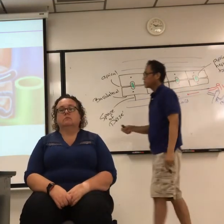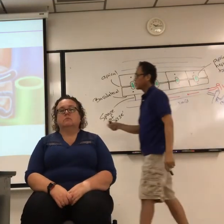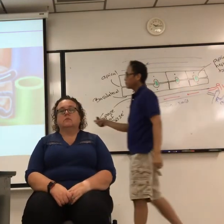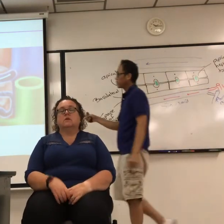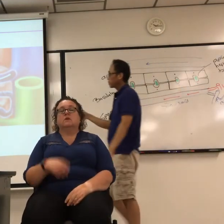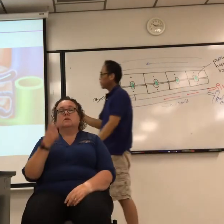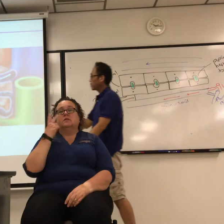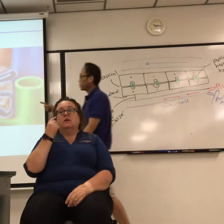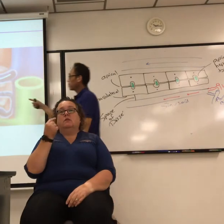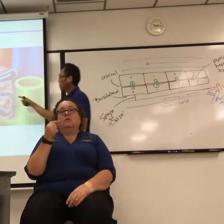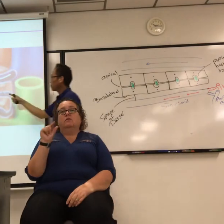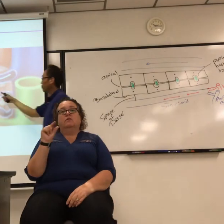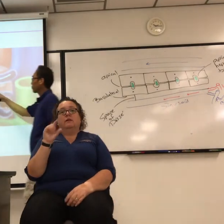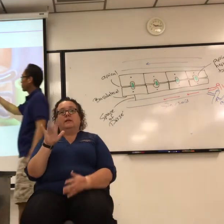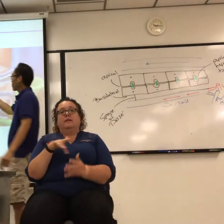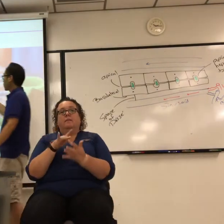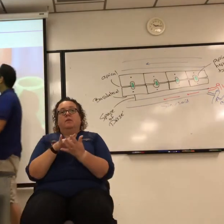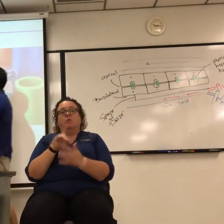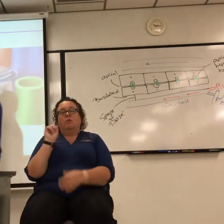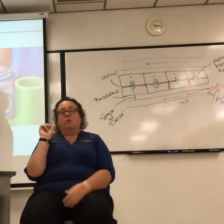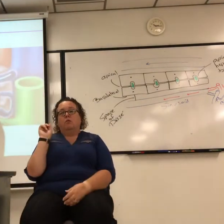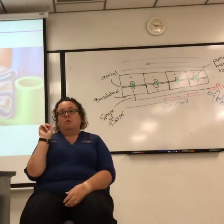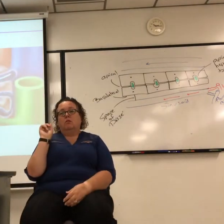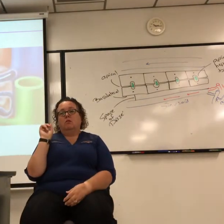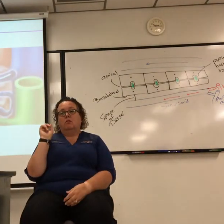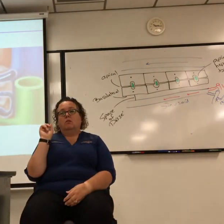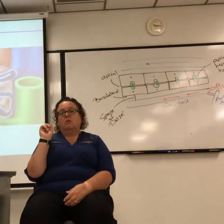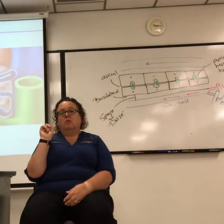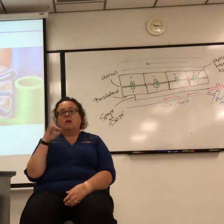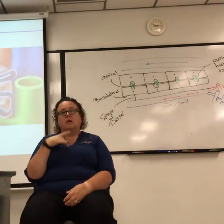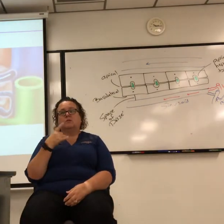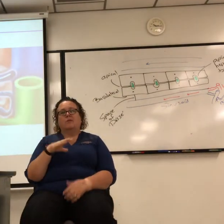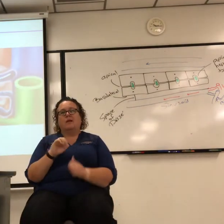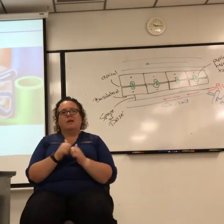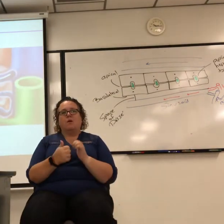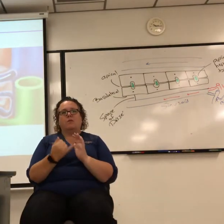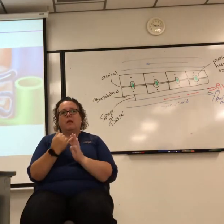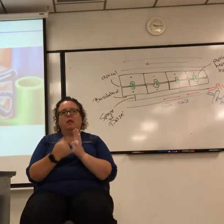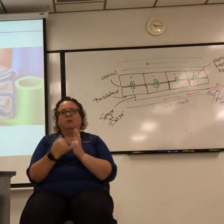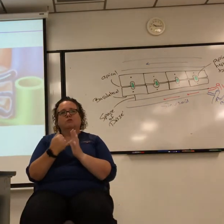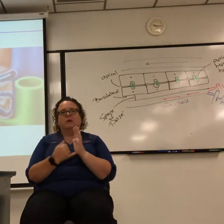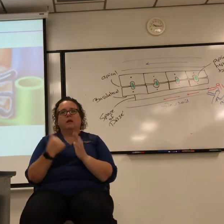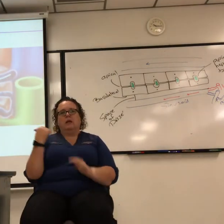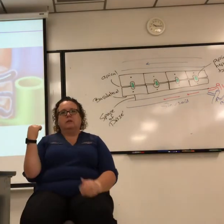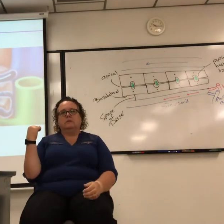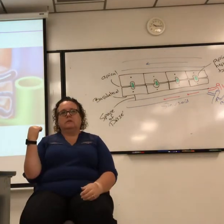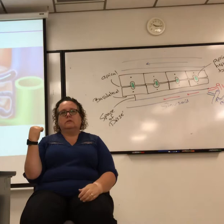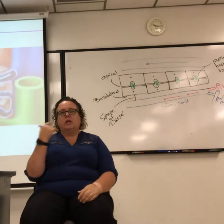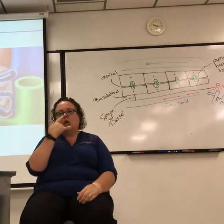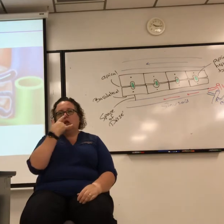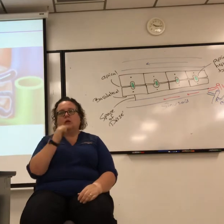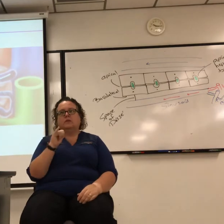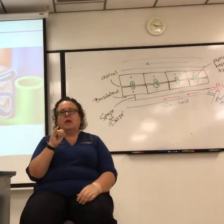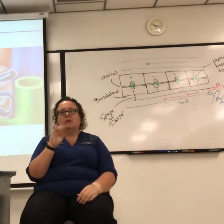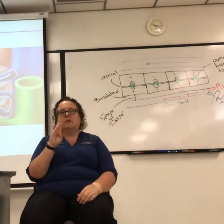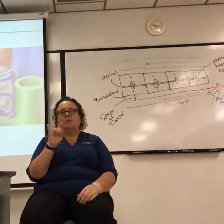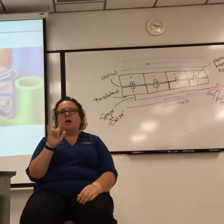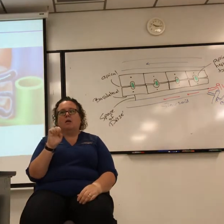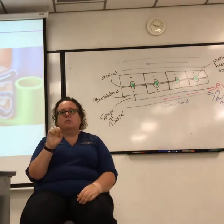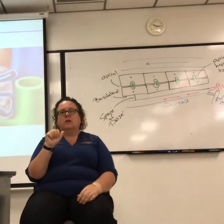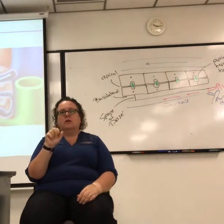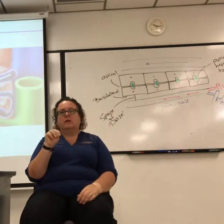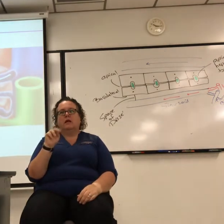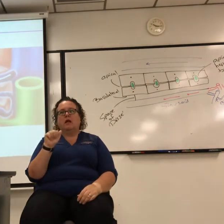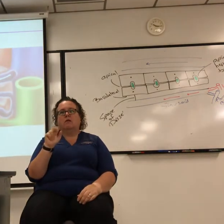See the green stuff here in the middle? I don't like how they illustrate it. It looks like the bile canaliculi is its